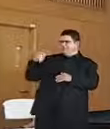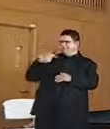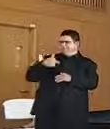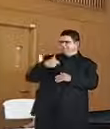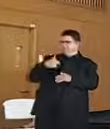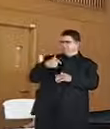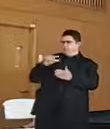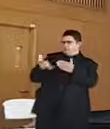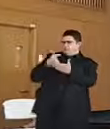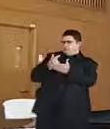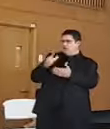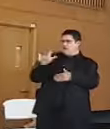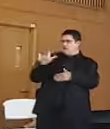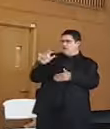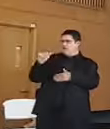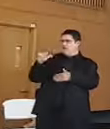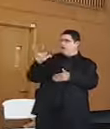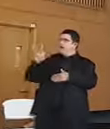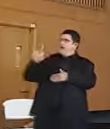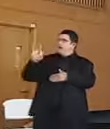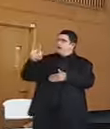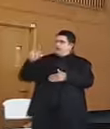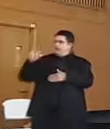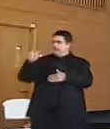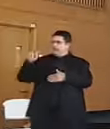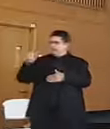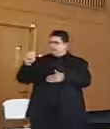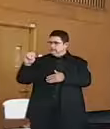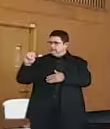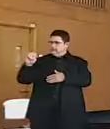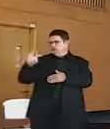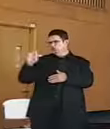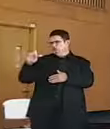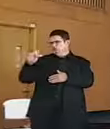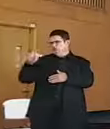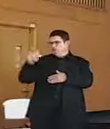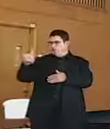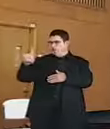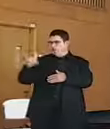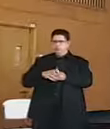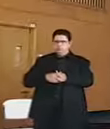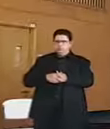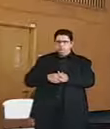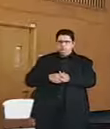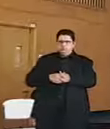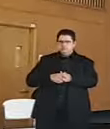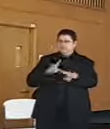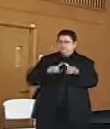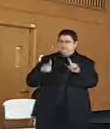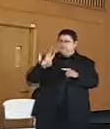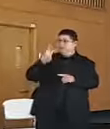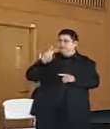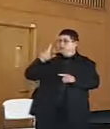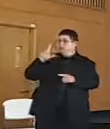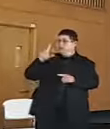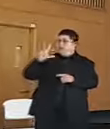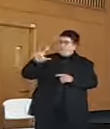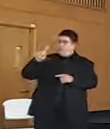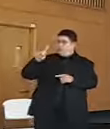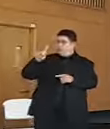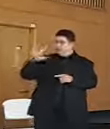and former resident of Rockwood. And there are other places that's the highest transmission zip code, like 61-36, where we are